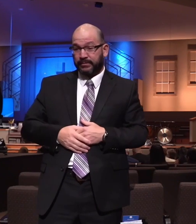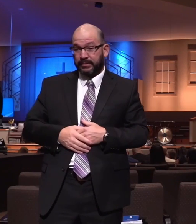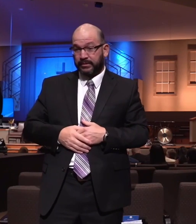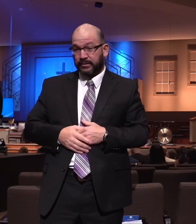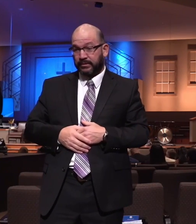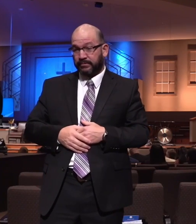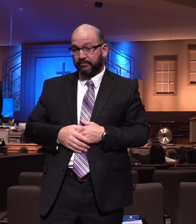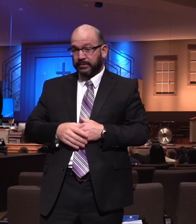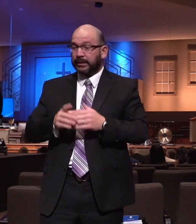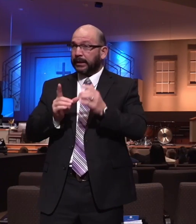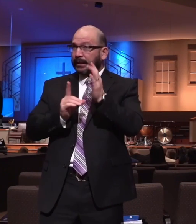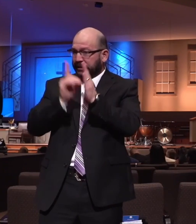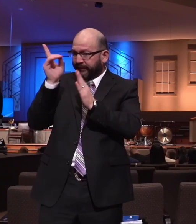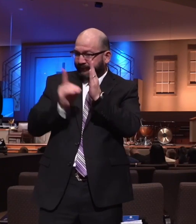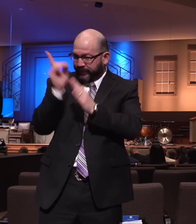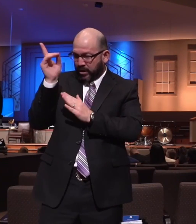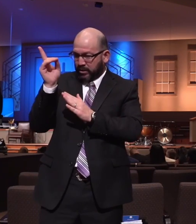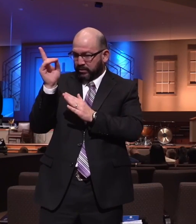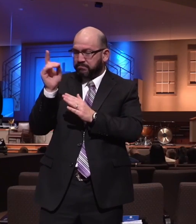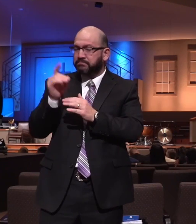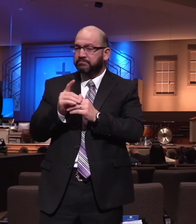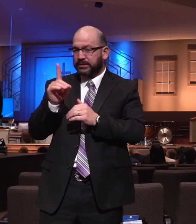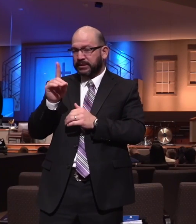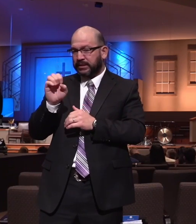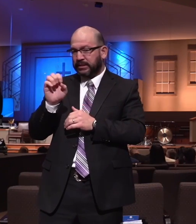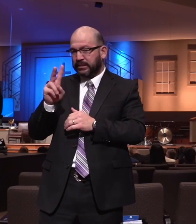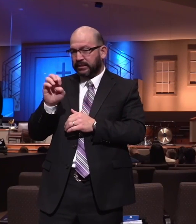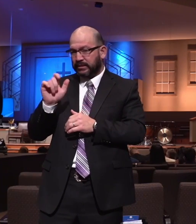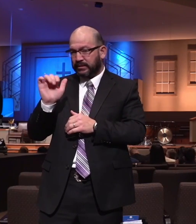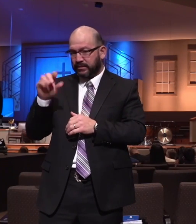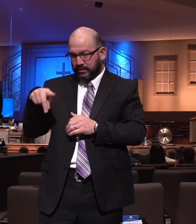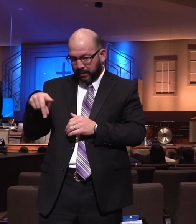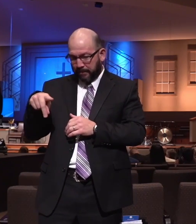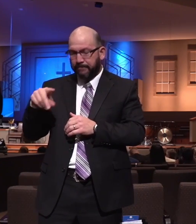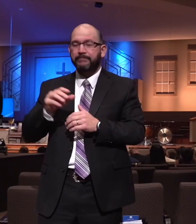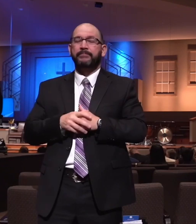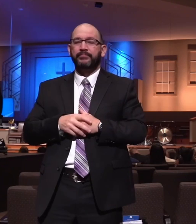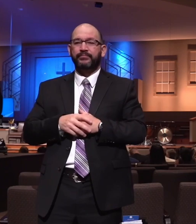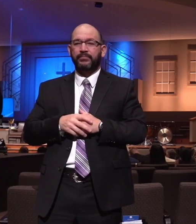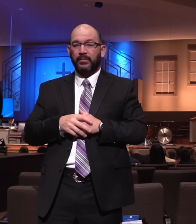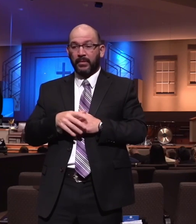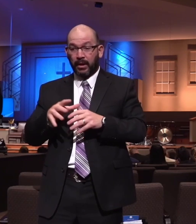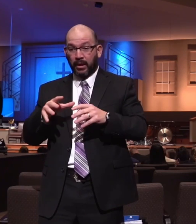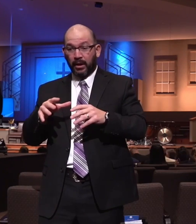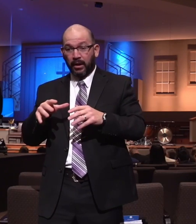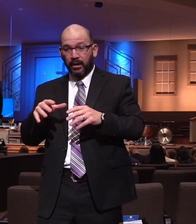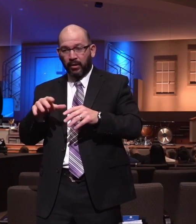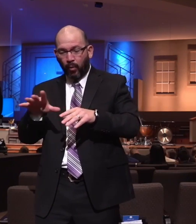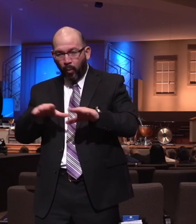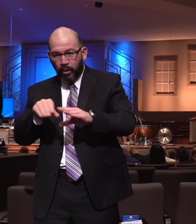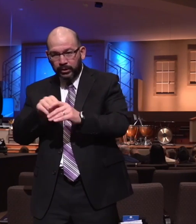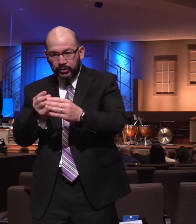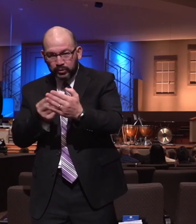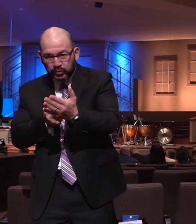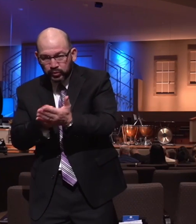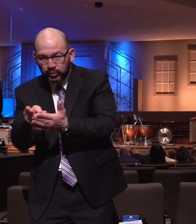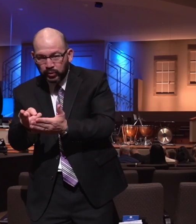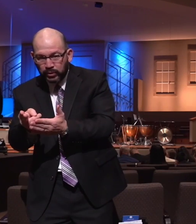comes. When you receive the truth, and he says this in verse 4, he says, found them walking in the truth, notice this, as we have